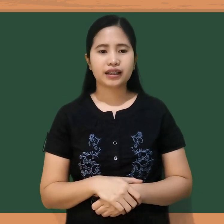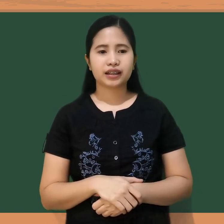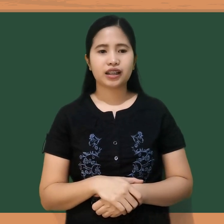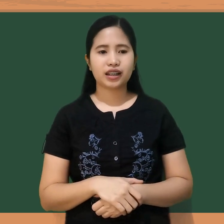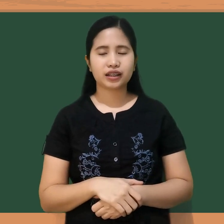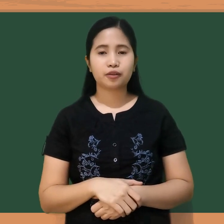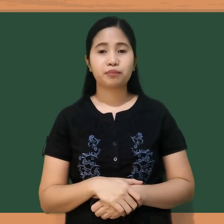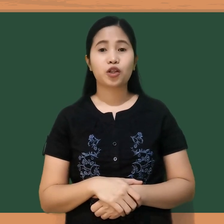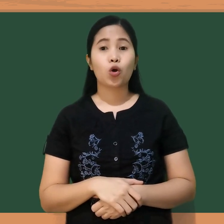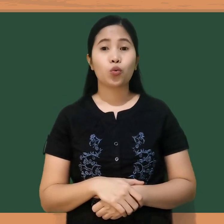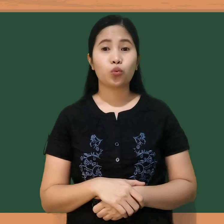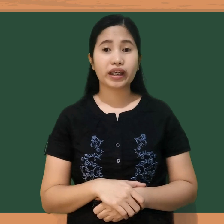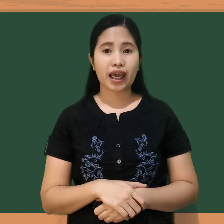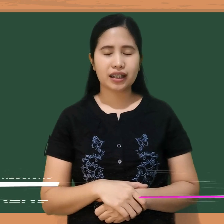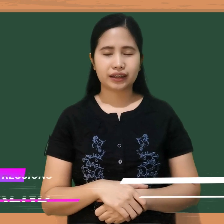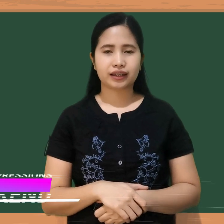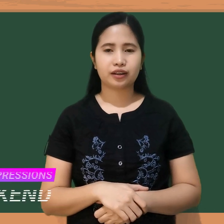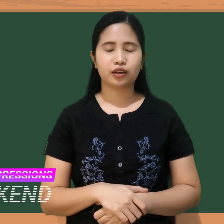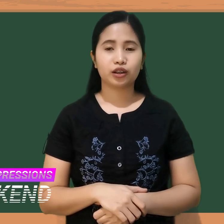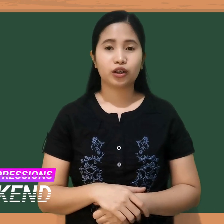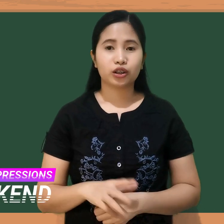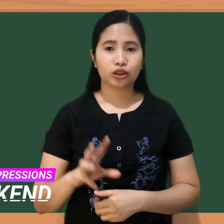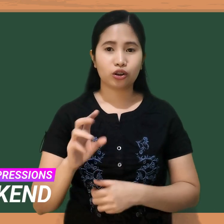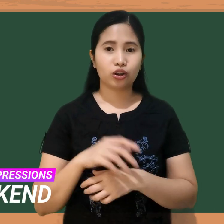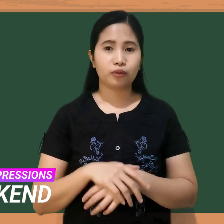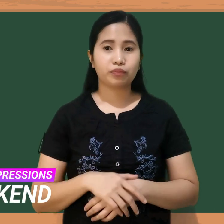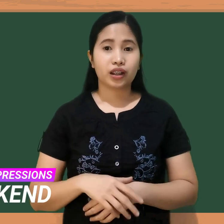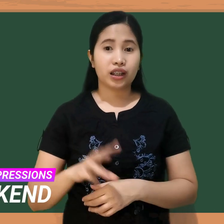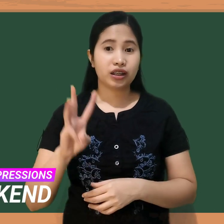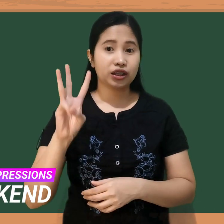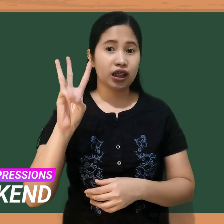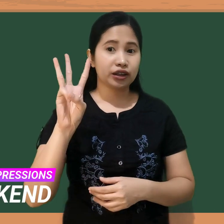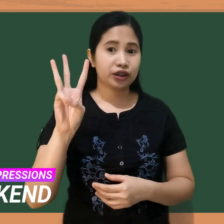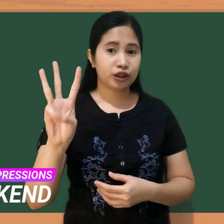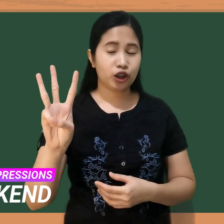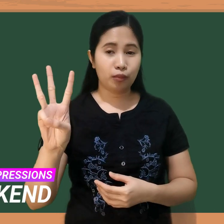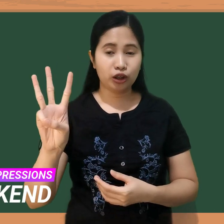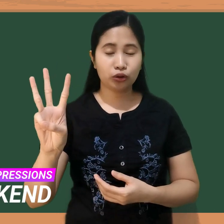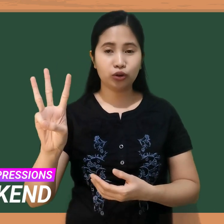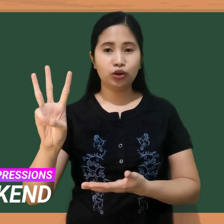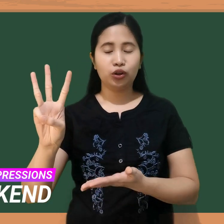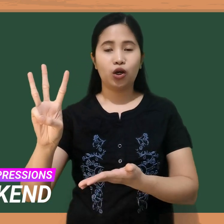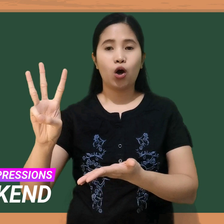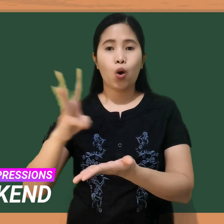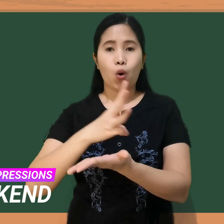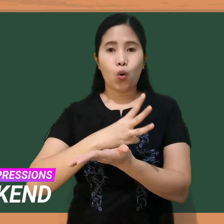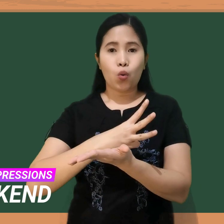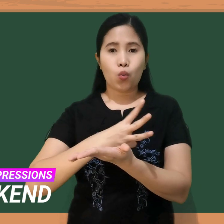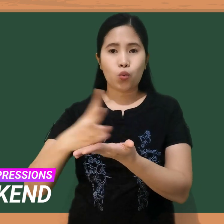Next is weekends. So, initial letter W.